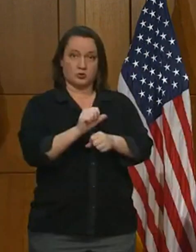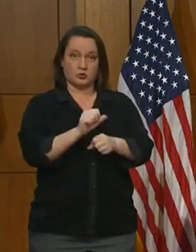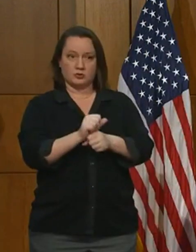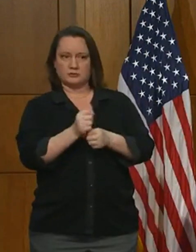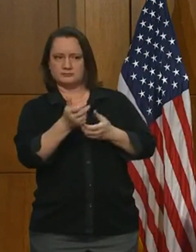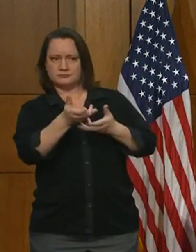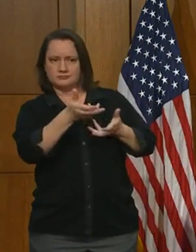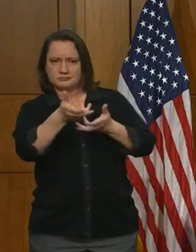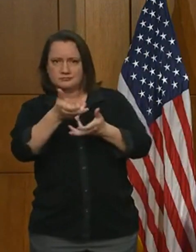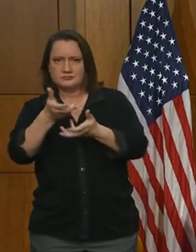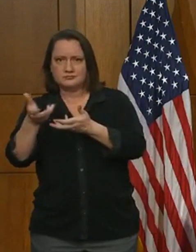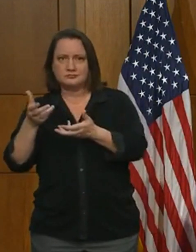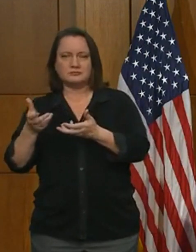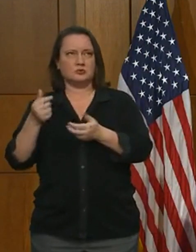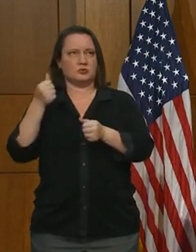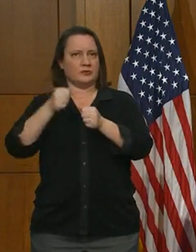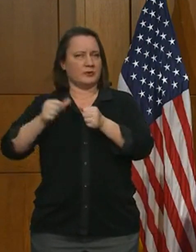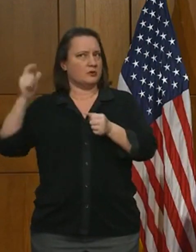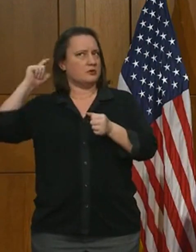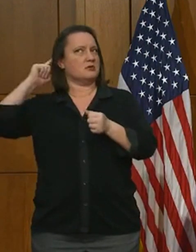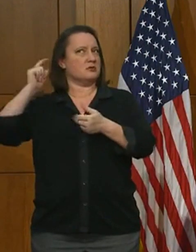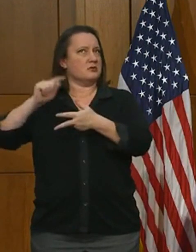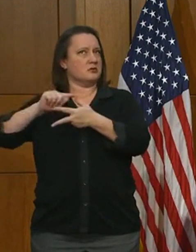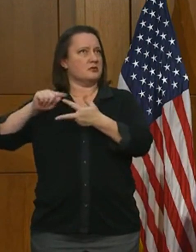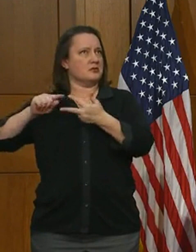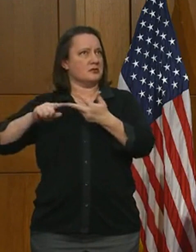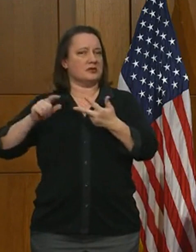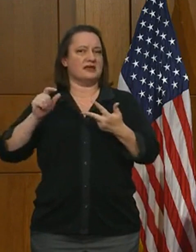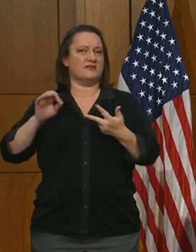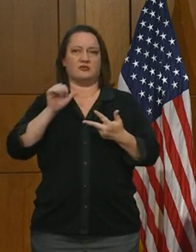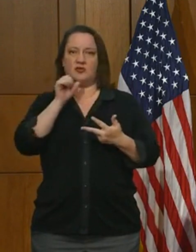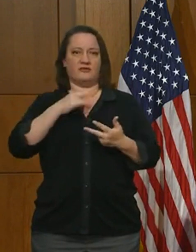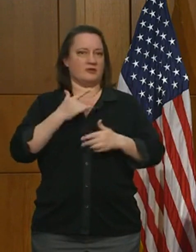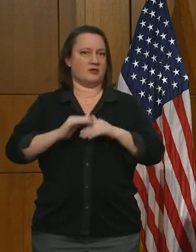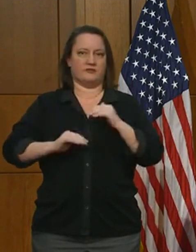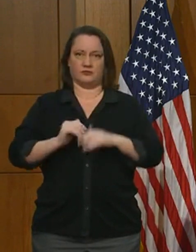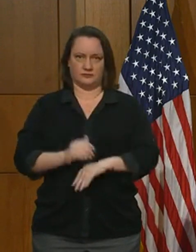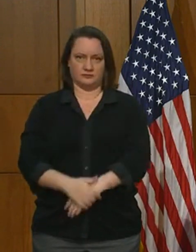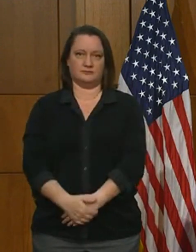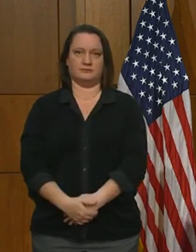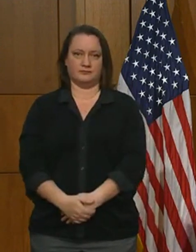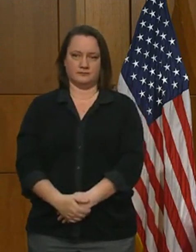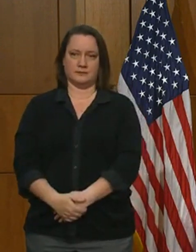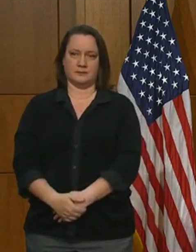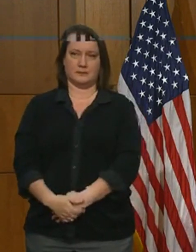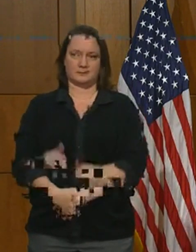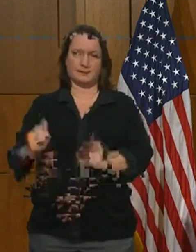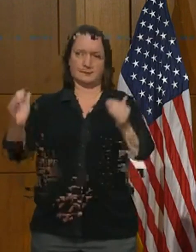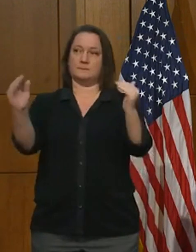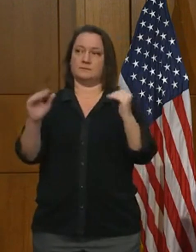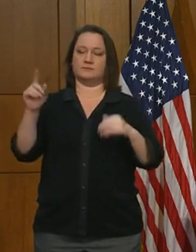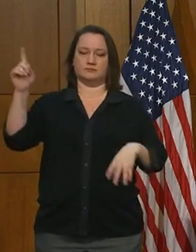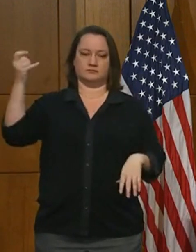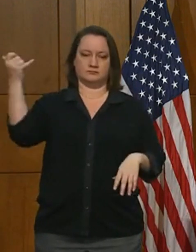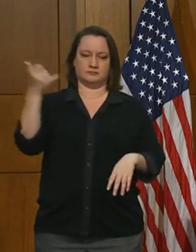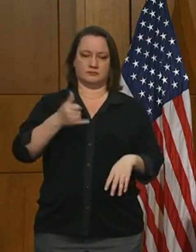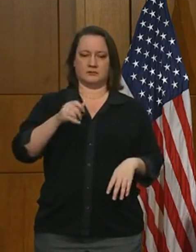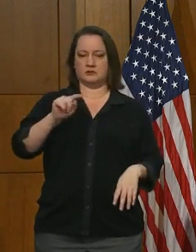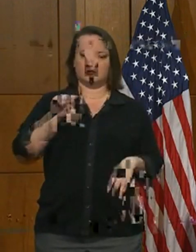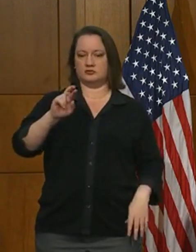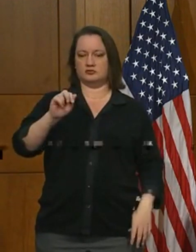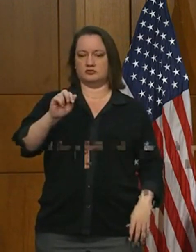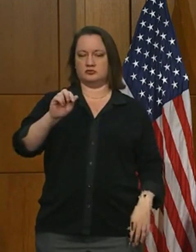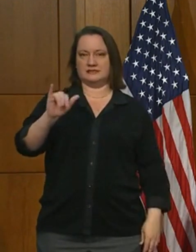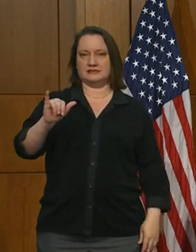those options should they feel uncomfortable. The question will be from Tracy Agnew with the Suffolk News Herald.